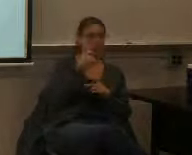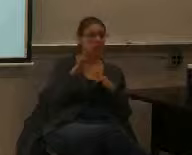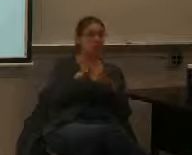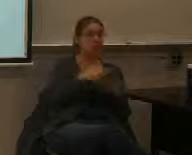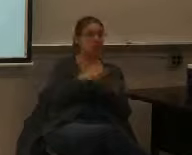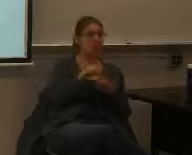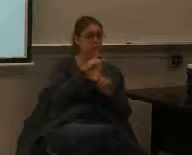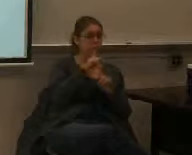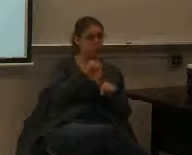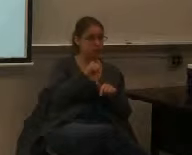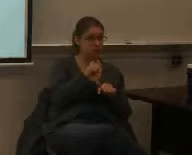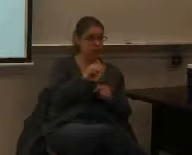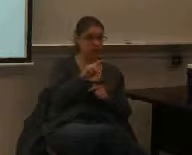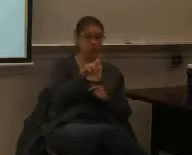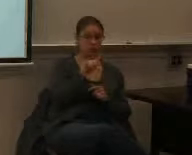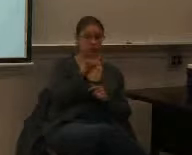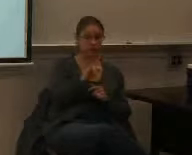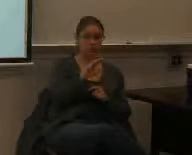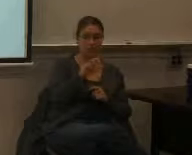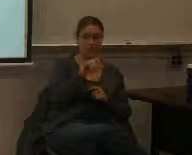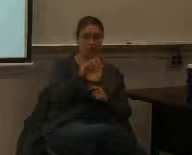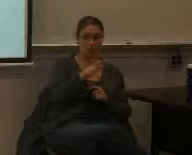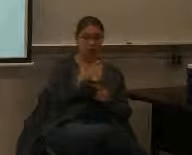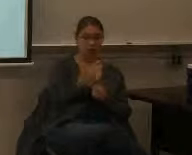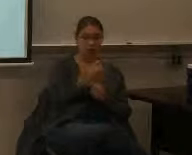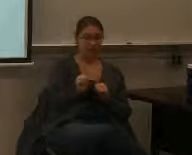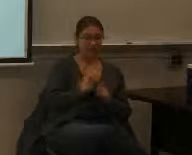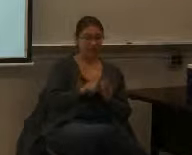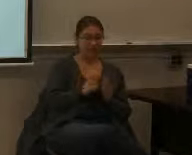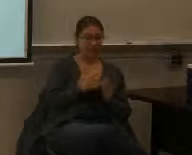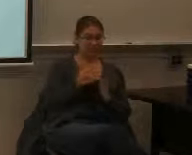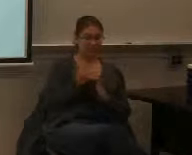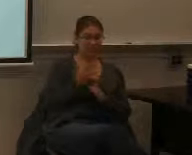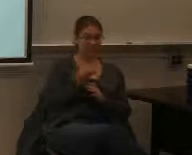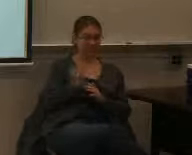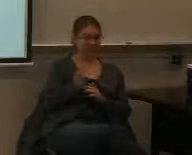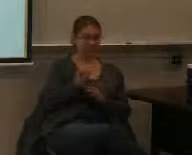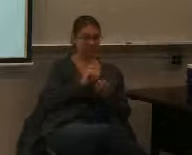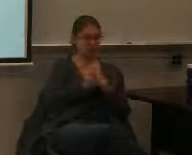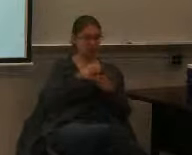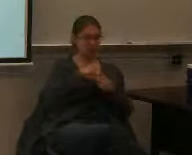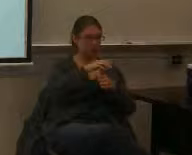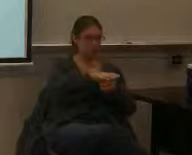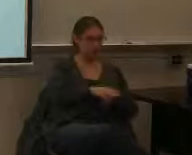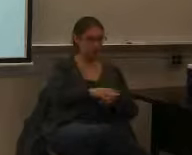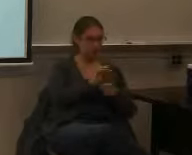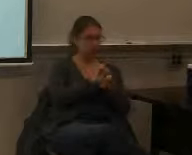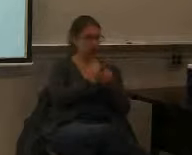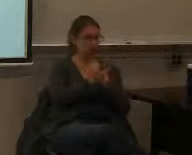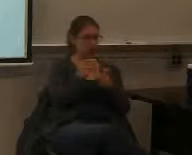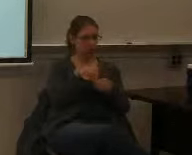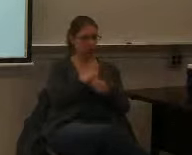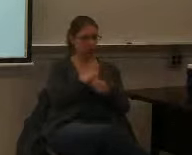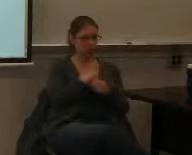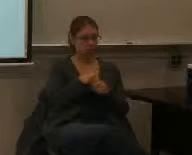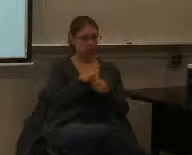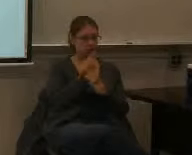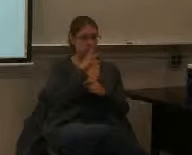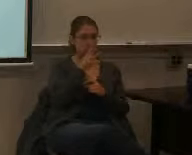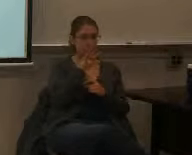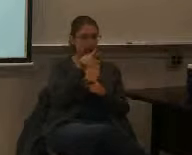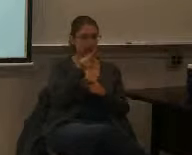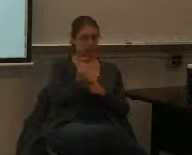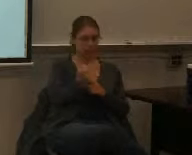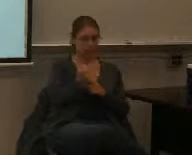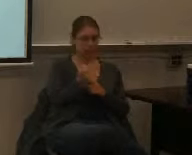behavioral responses that multicellular organisms that can start sensing things like changes in pressure, changes in water